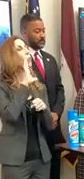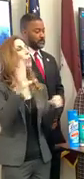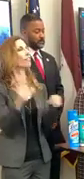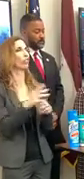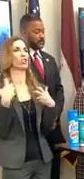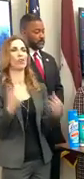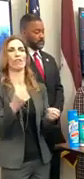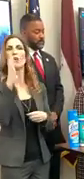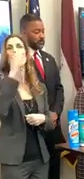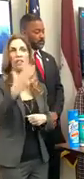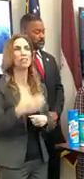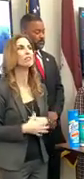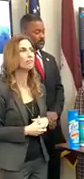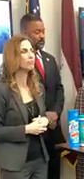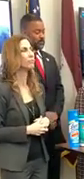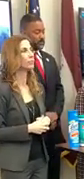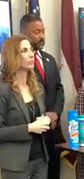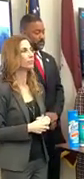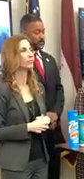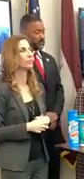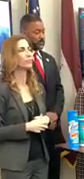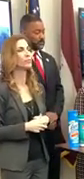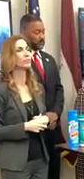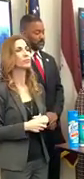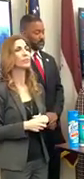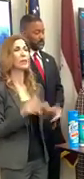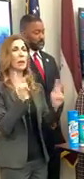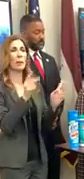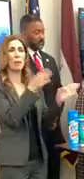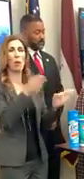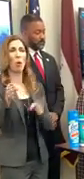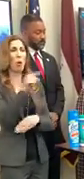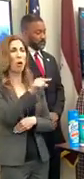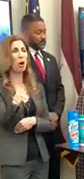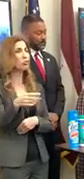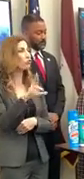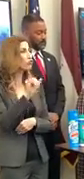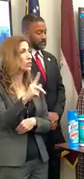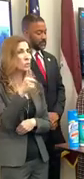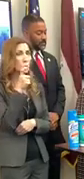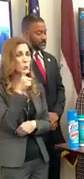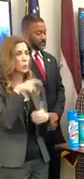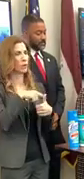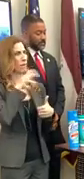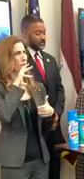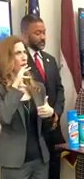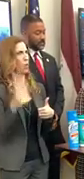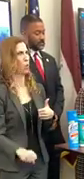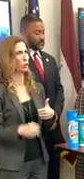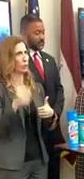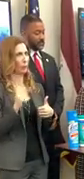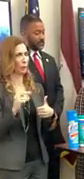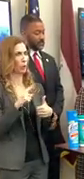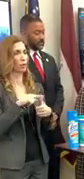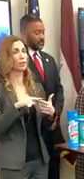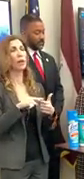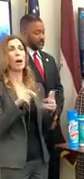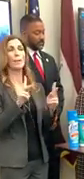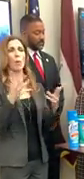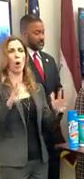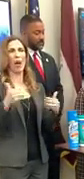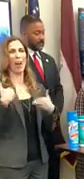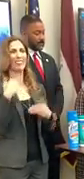fully. The individuals that are most at risk are the elderly, anyone with a serious